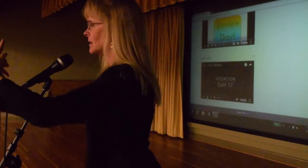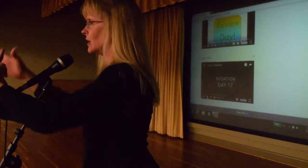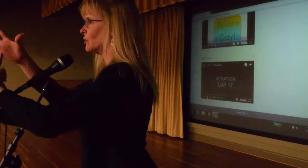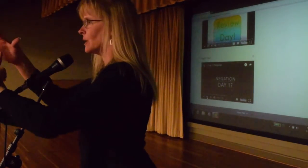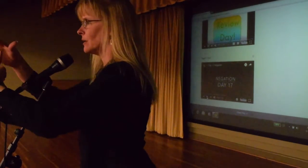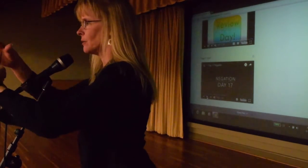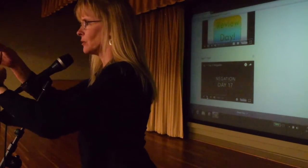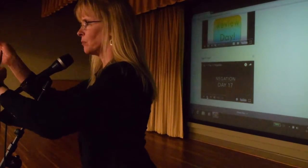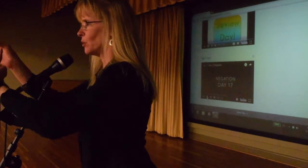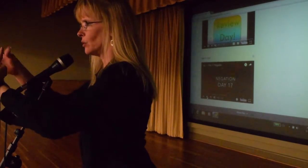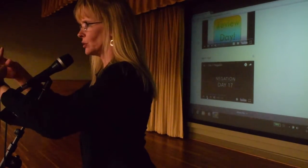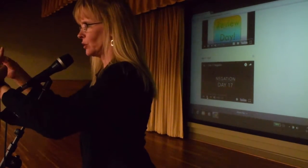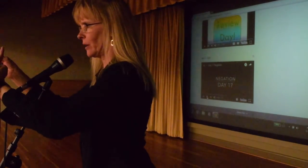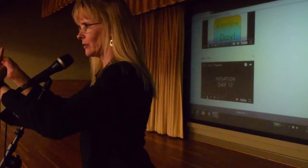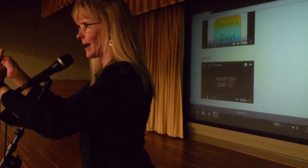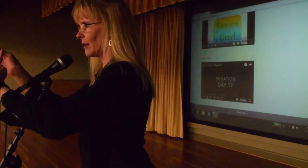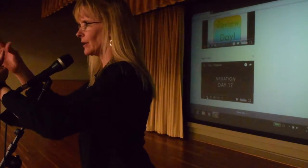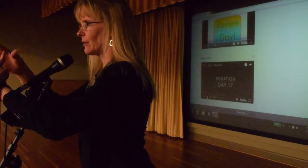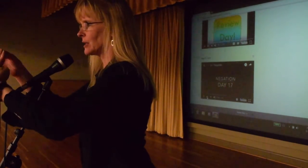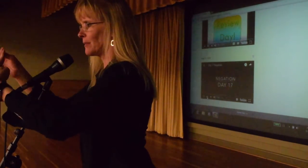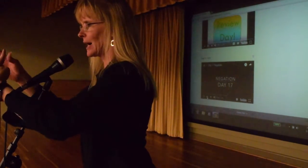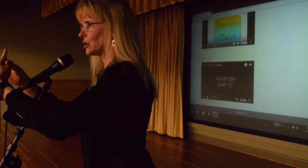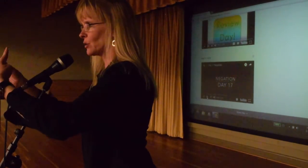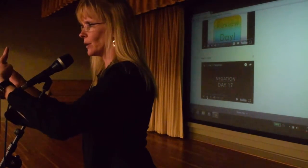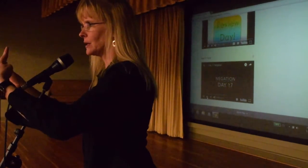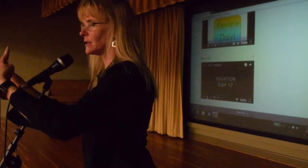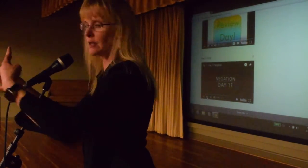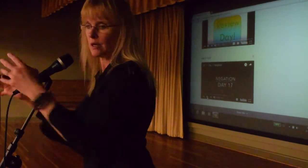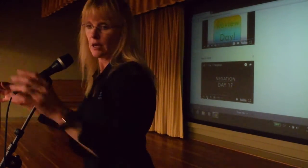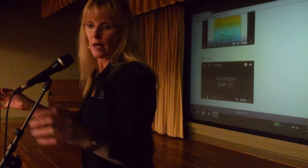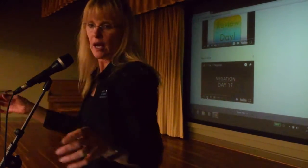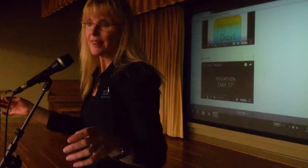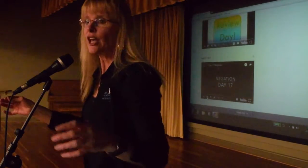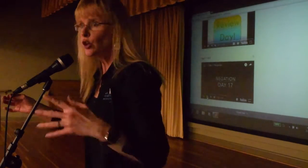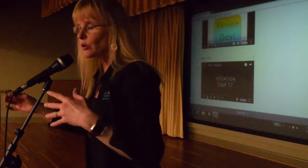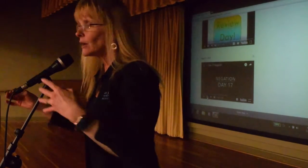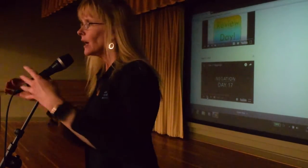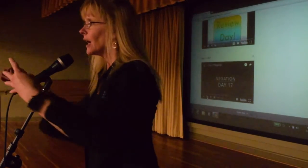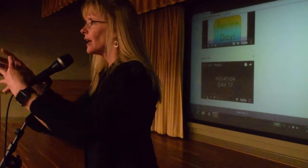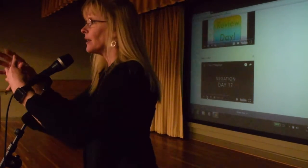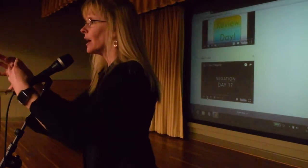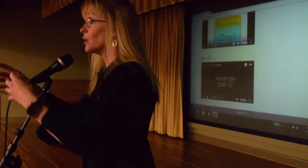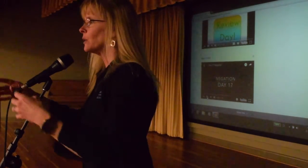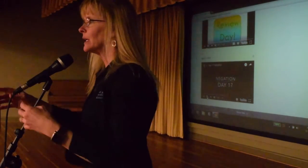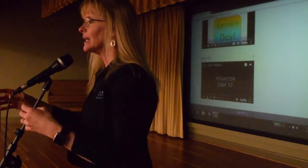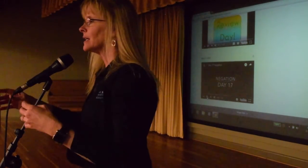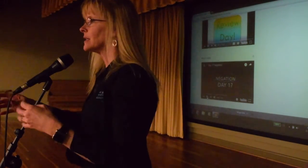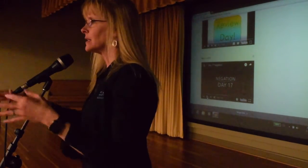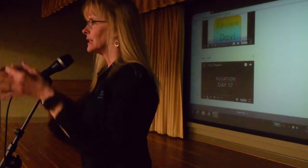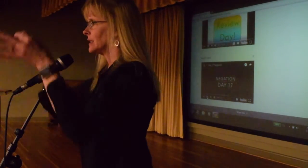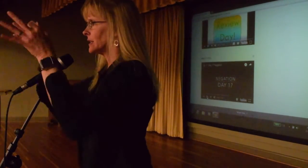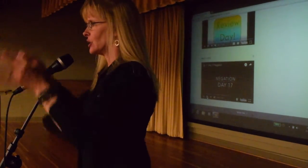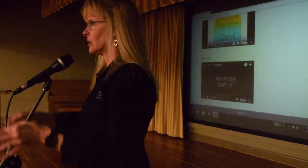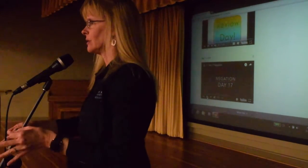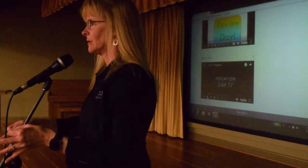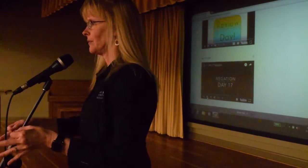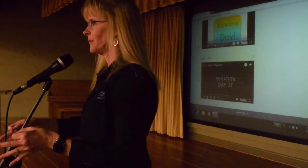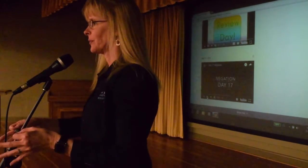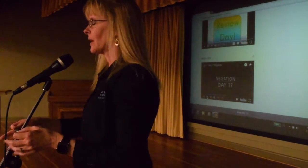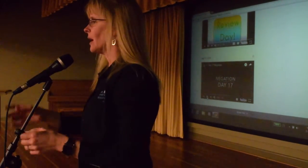and you can pull 2 of them out. That was a bad choice. And the other one is decision.